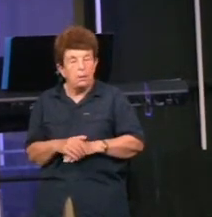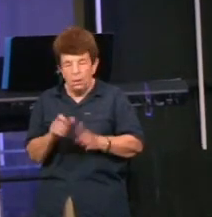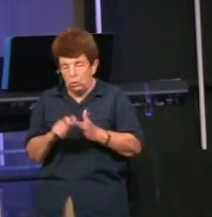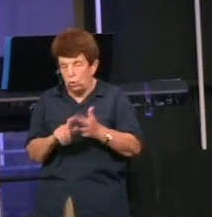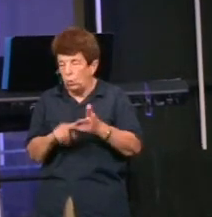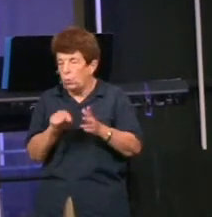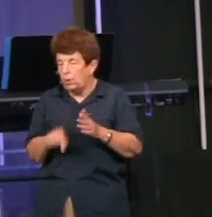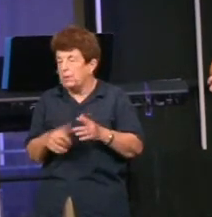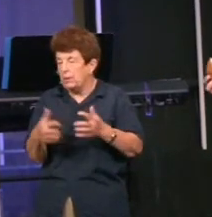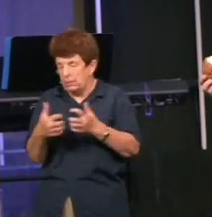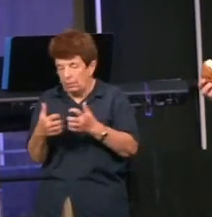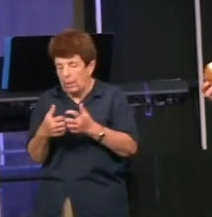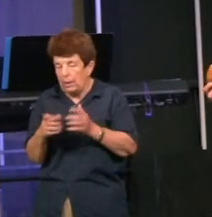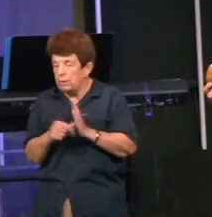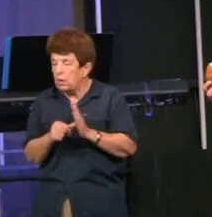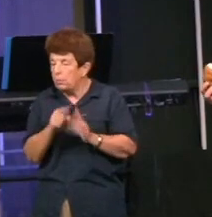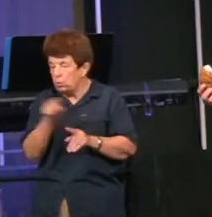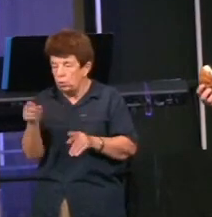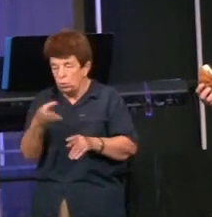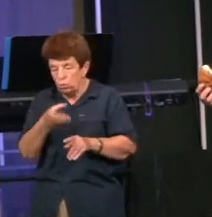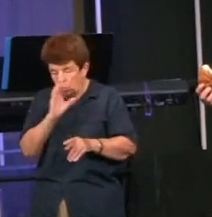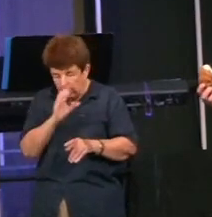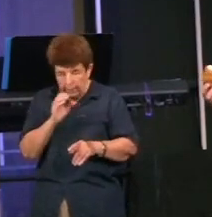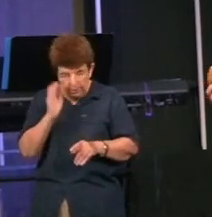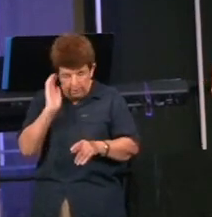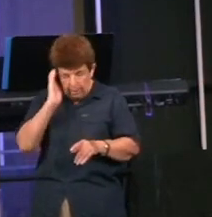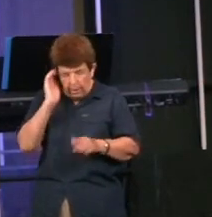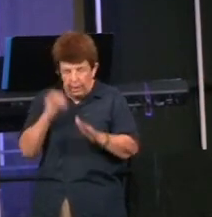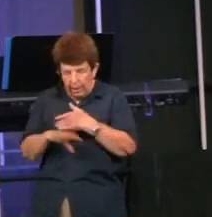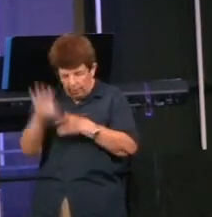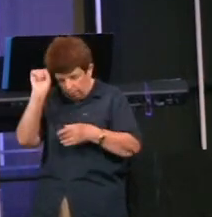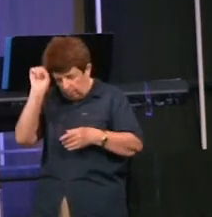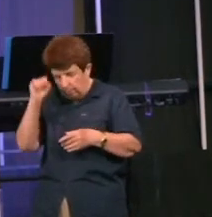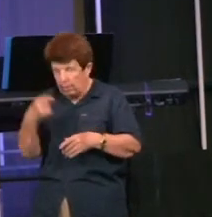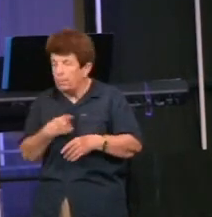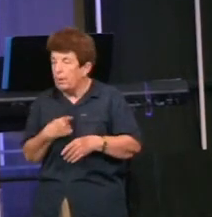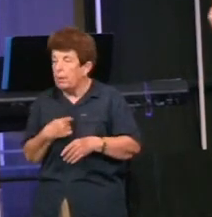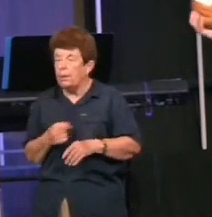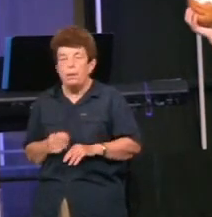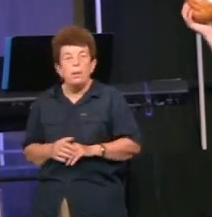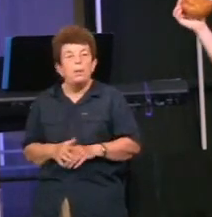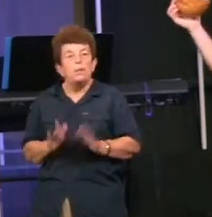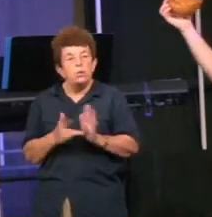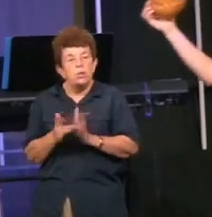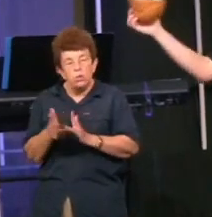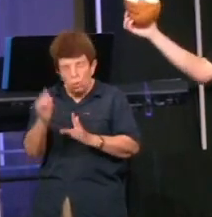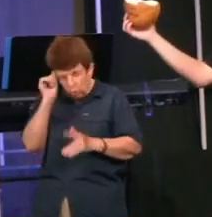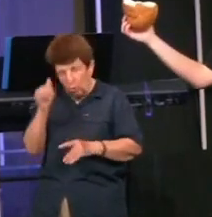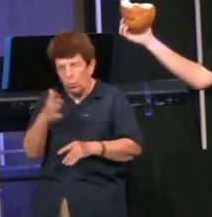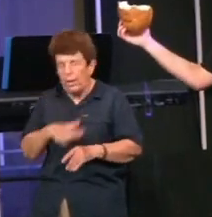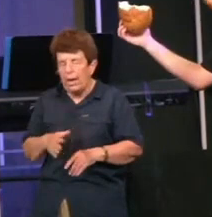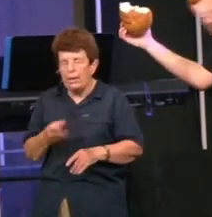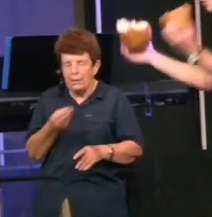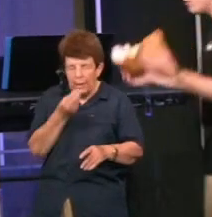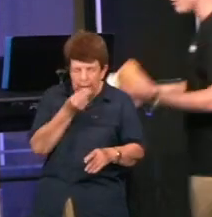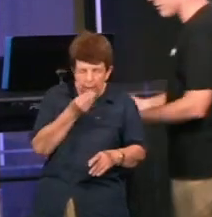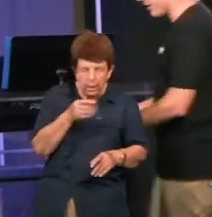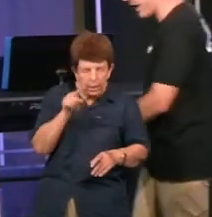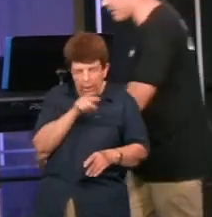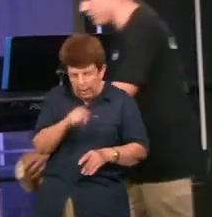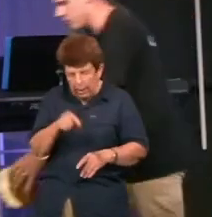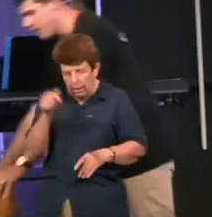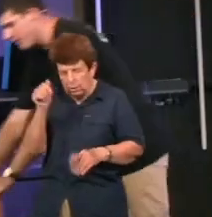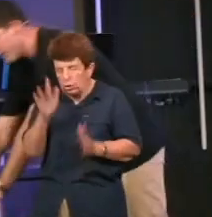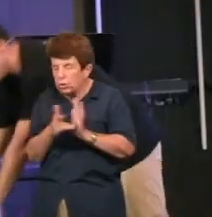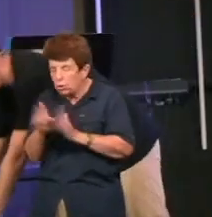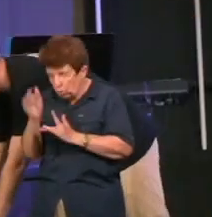Do this as often as you drink it in remembrance of me." Jesus knew that we had to eat. He knew that we